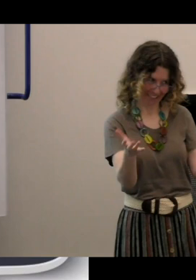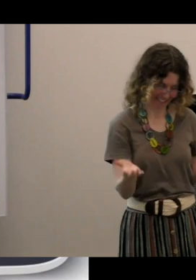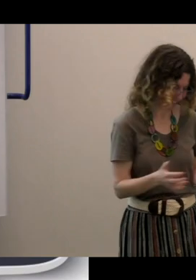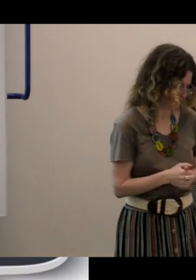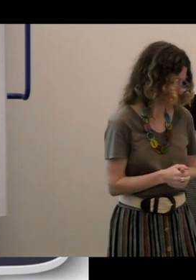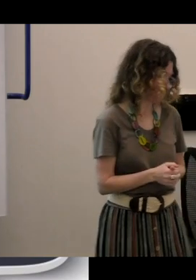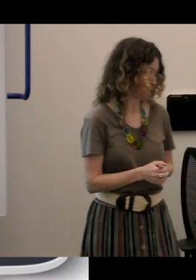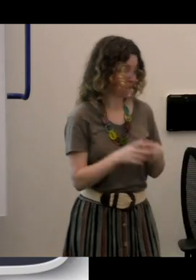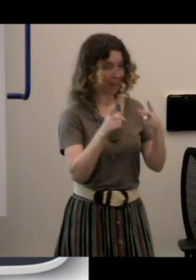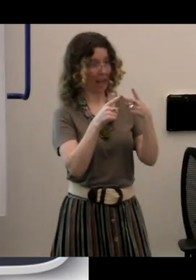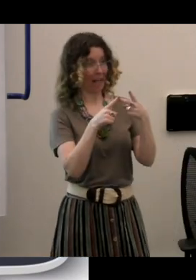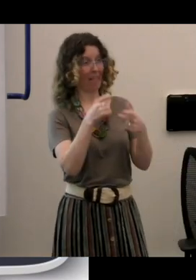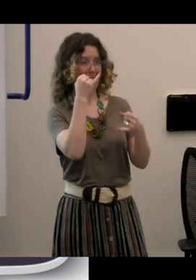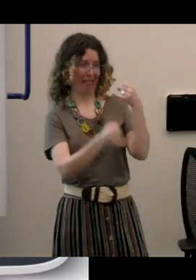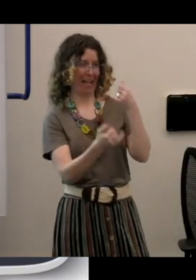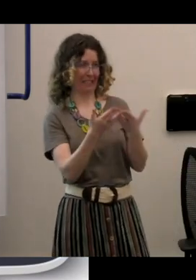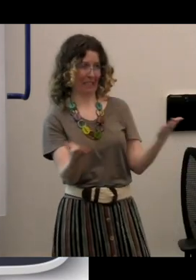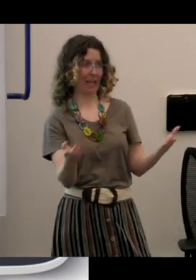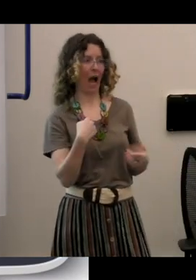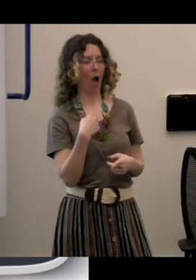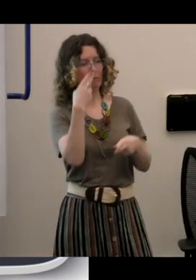and I do have to speak on that subject.